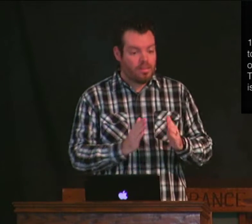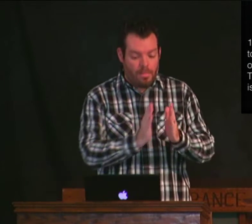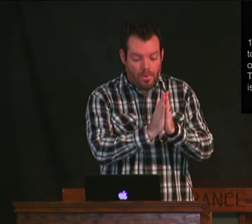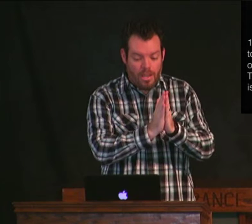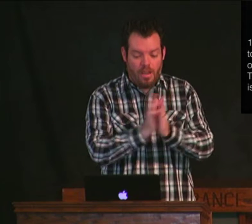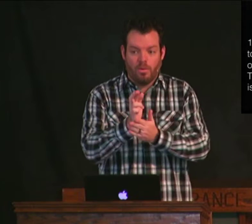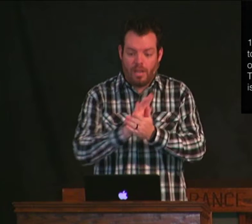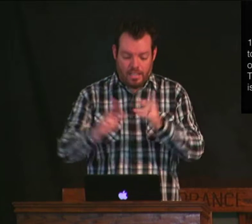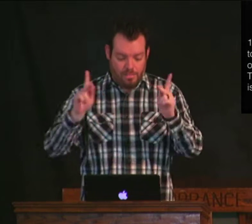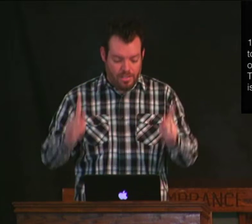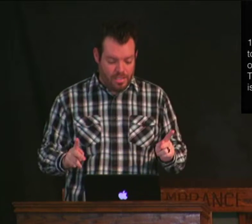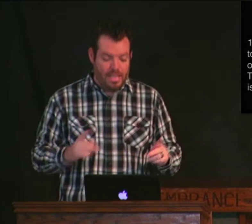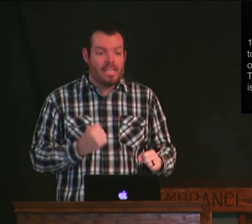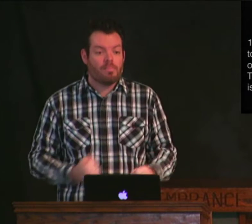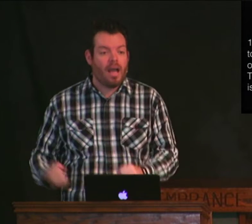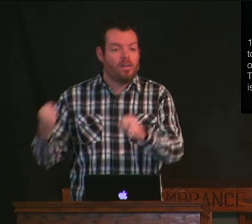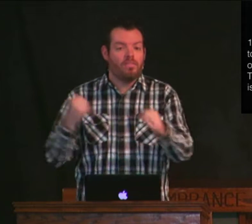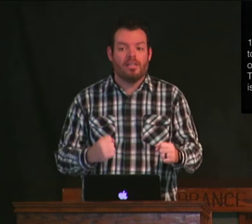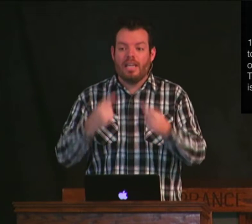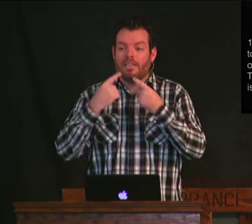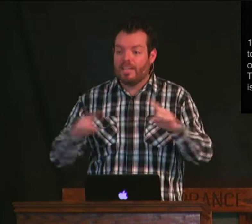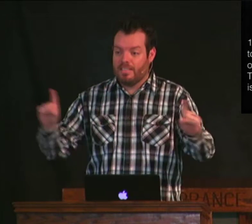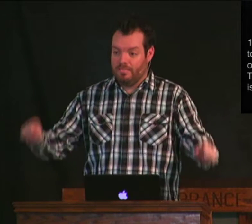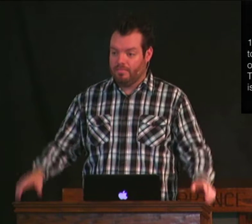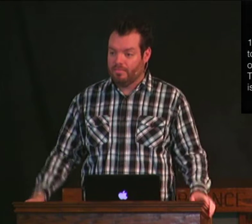The prayer of a righteous person is powerful and effective.